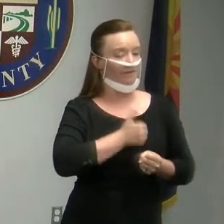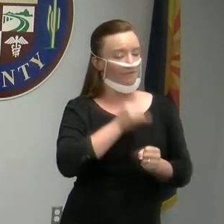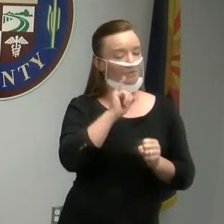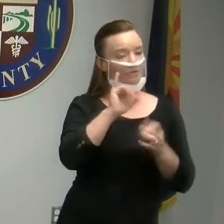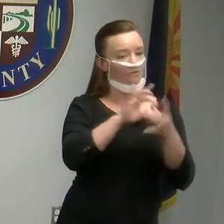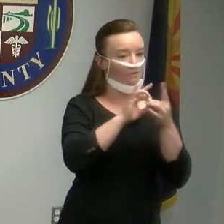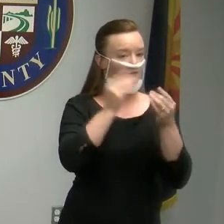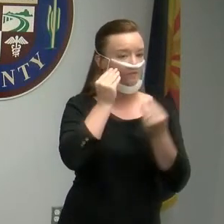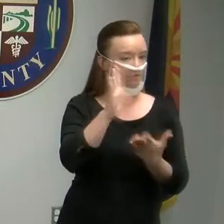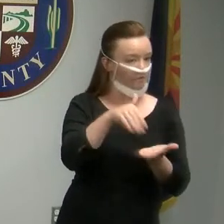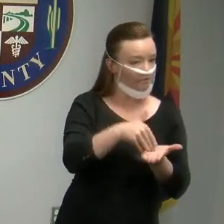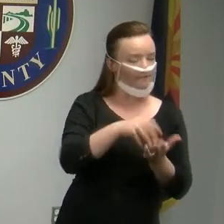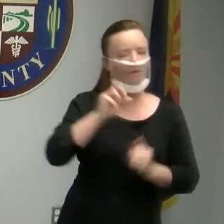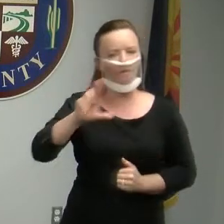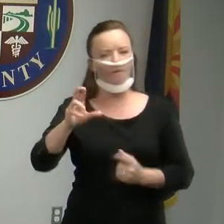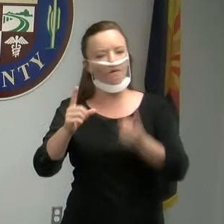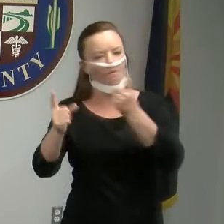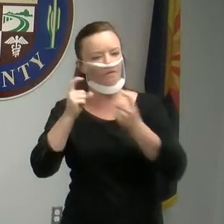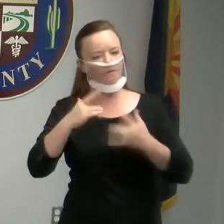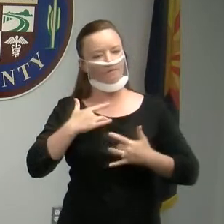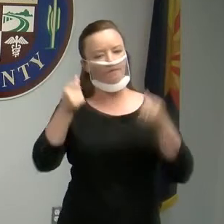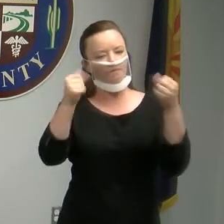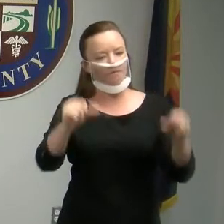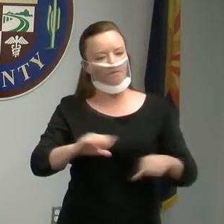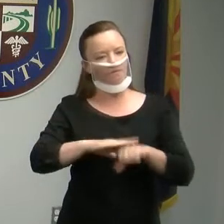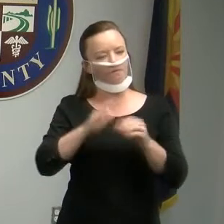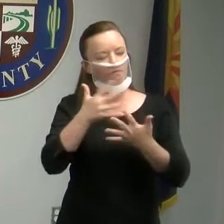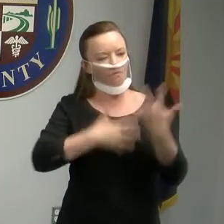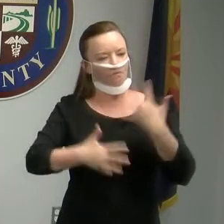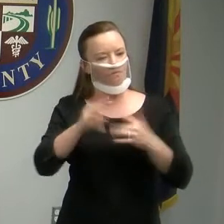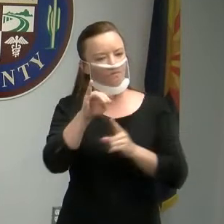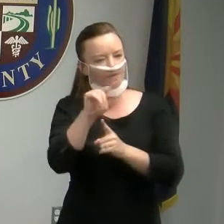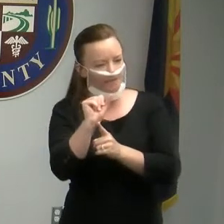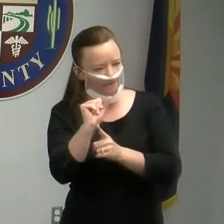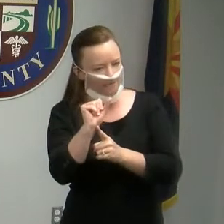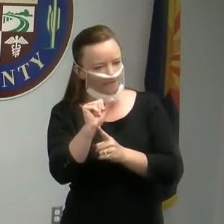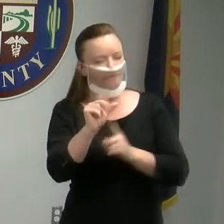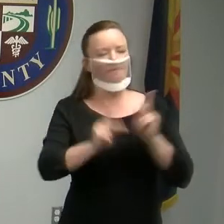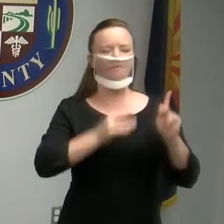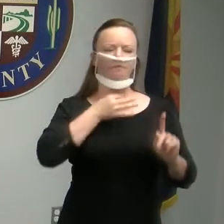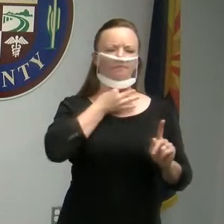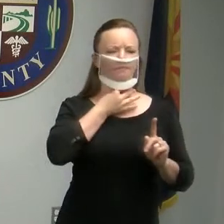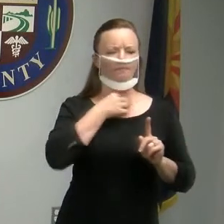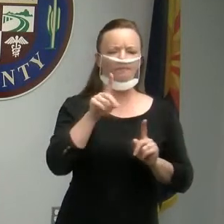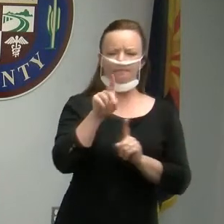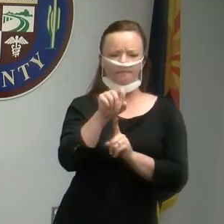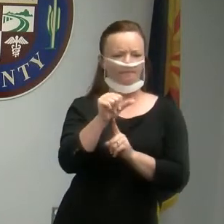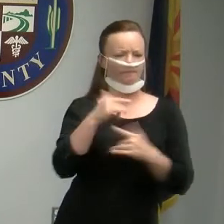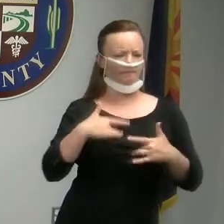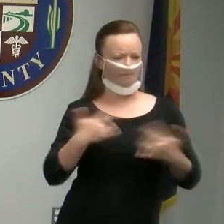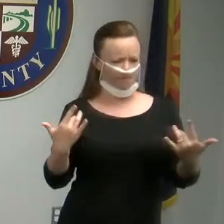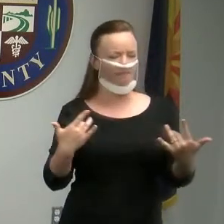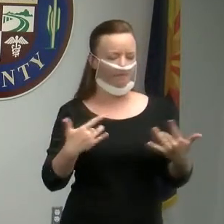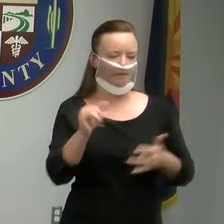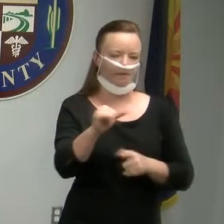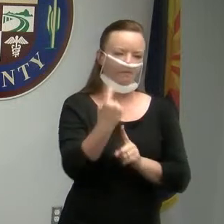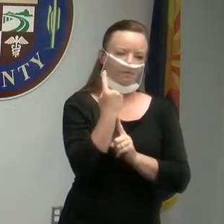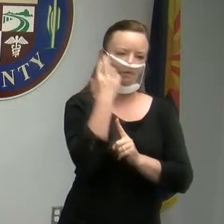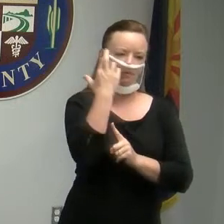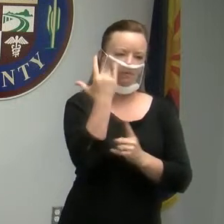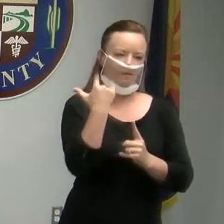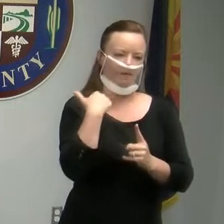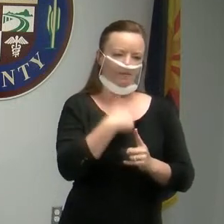on social media a lot. People having general questions about data, and that's one reason we're talking about data today with Dr. Rebecca